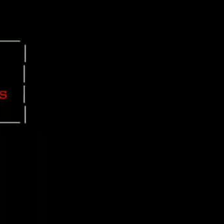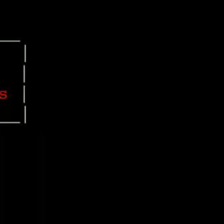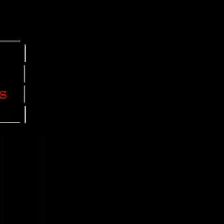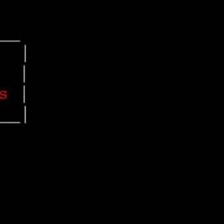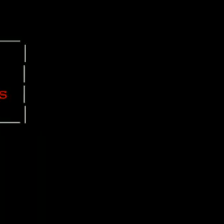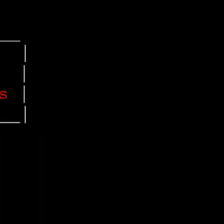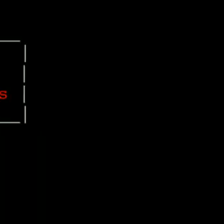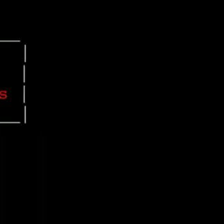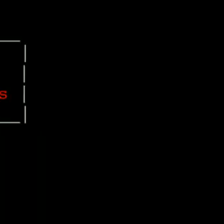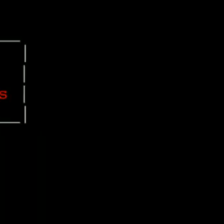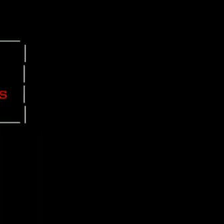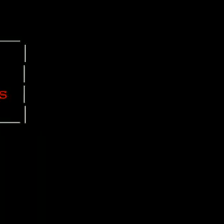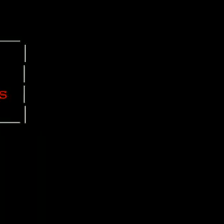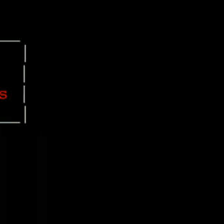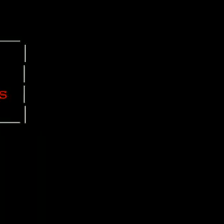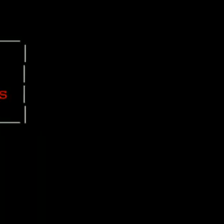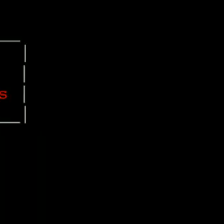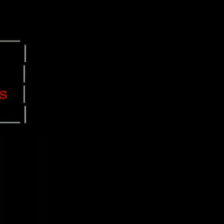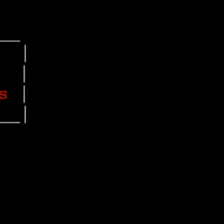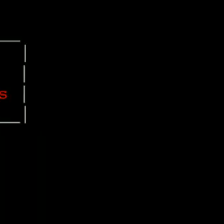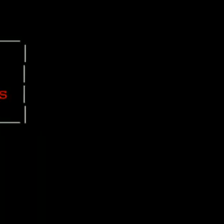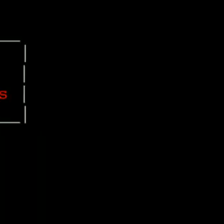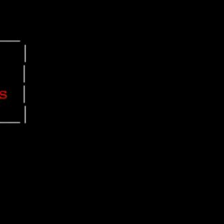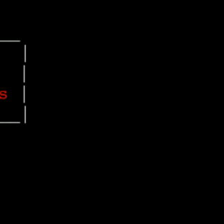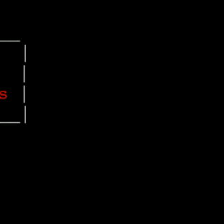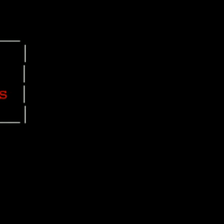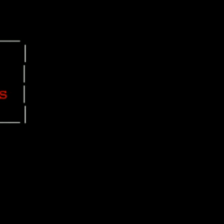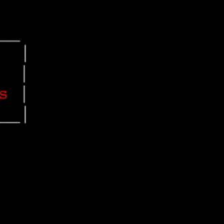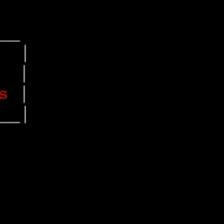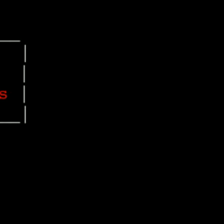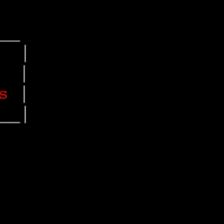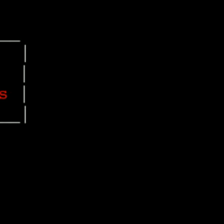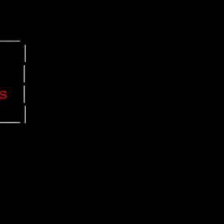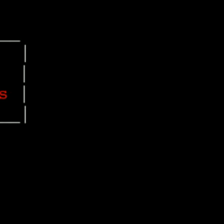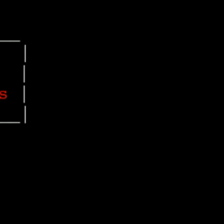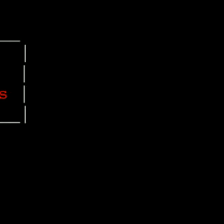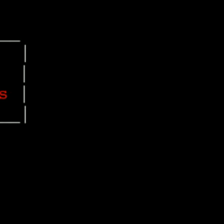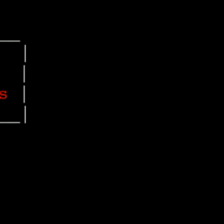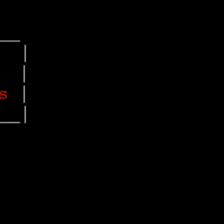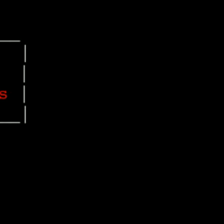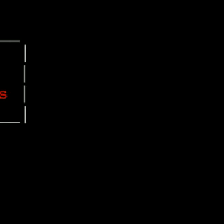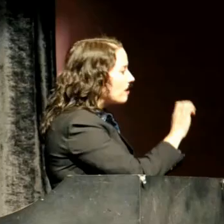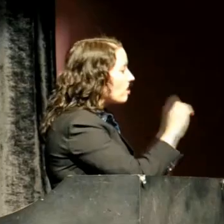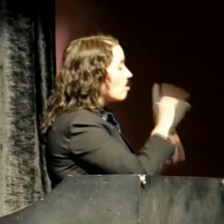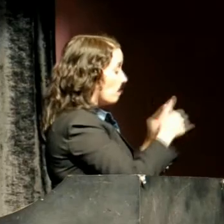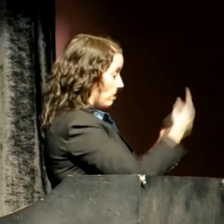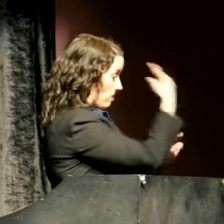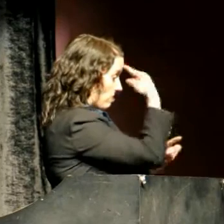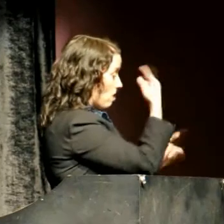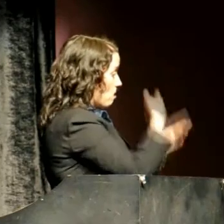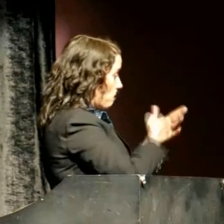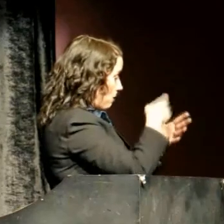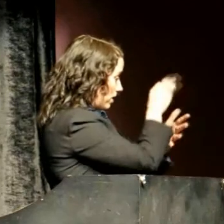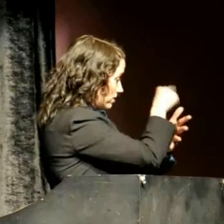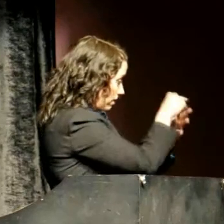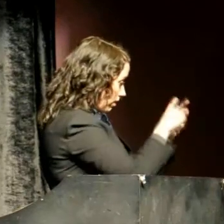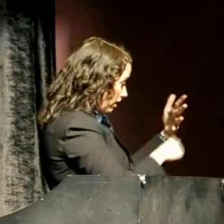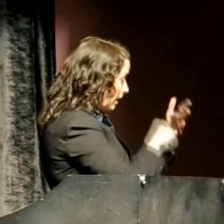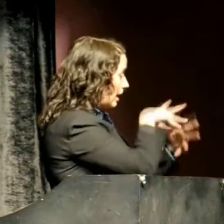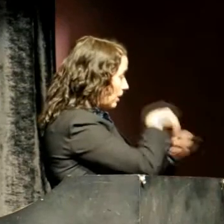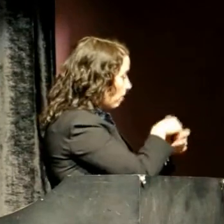code, and coding is like a recipe. First of all, you need all the ingredients, and you need to figure out what ingredients properties you need in order to start the